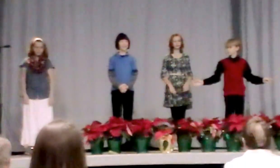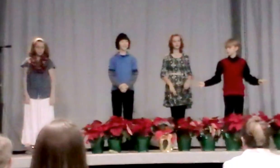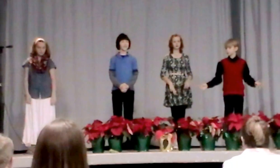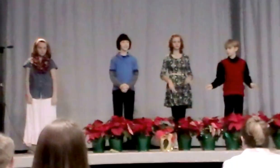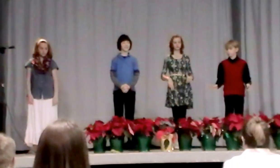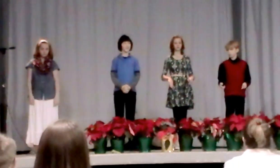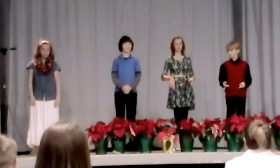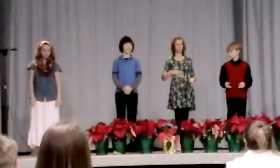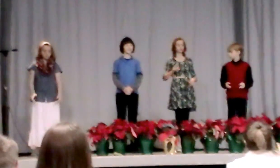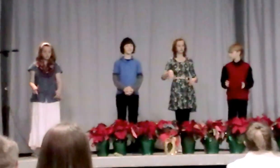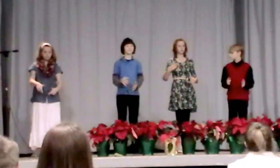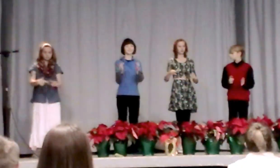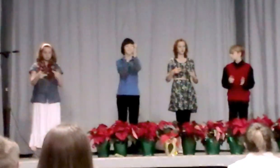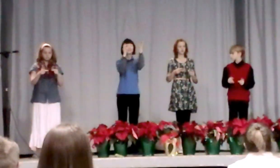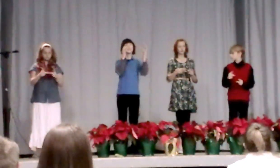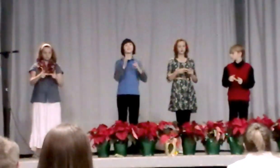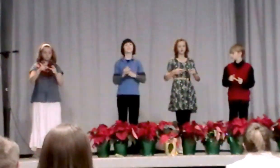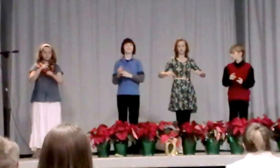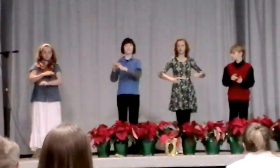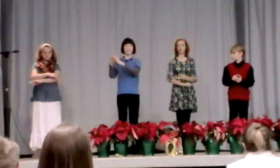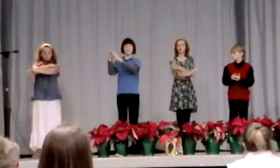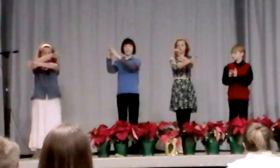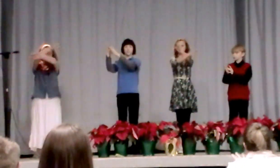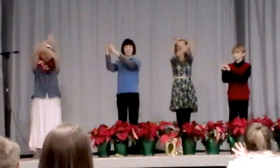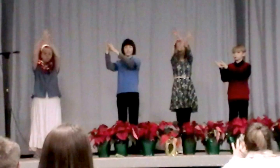Your perfect light.